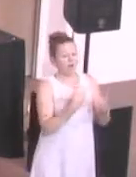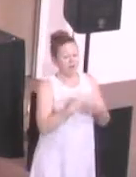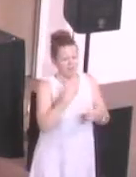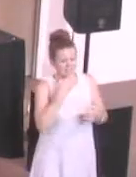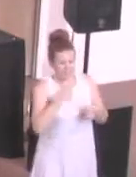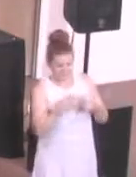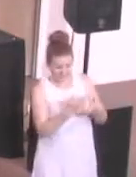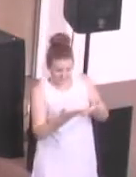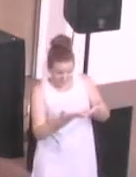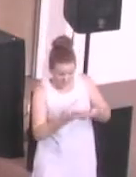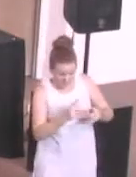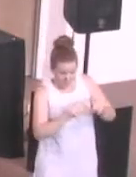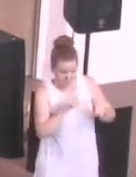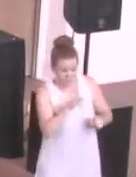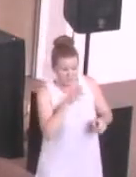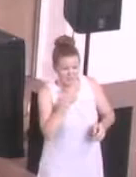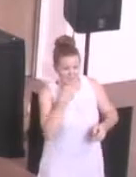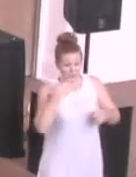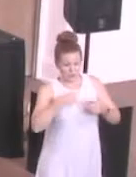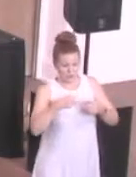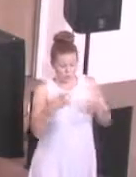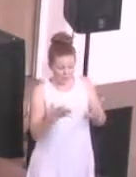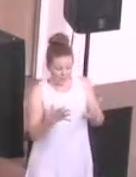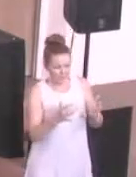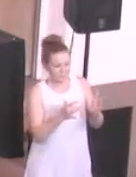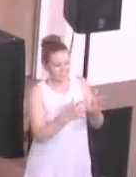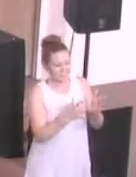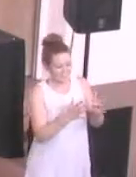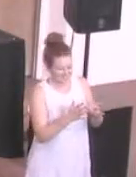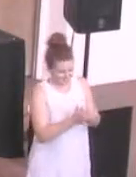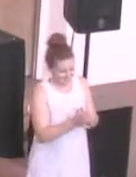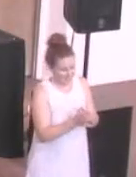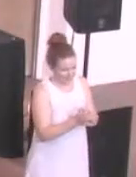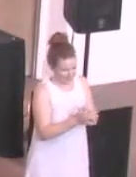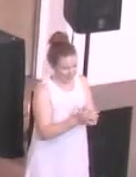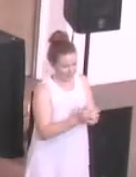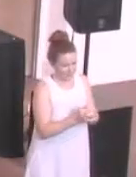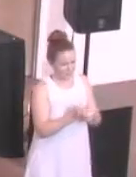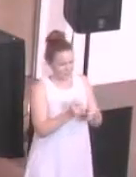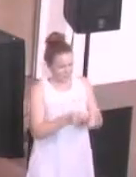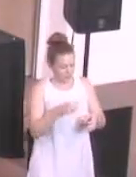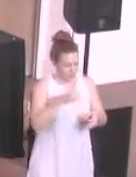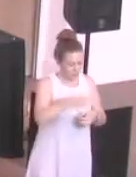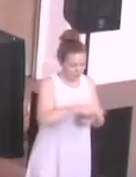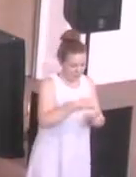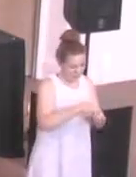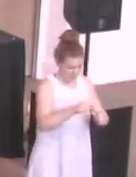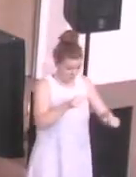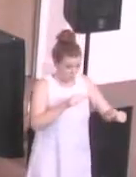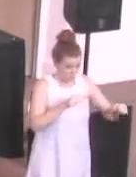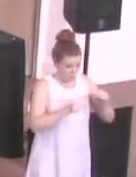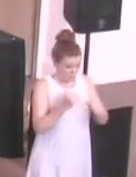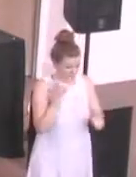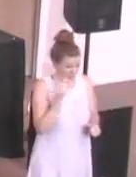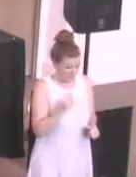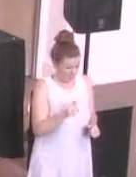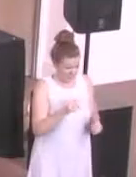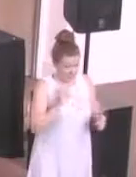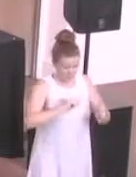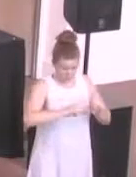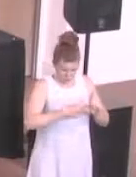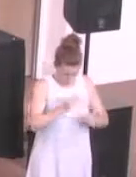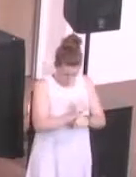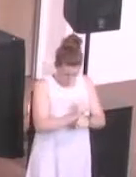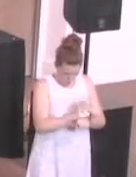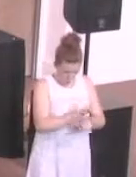to Jesus. There you go. And that's a good way to get jump in this program. And it'll start working your way